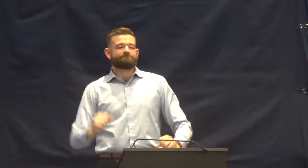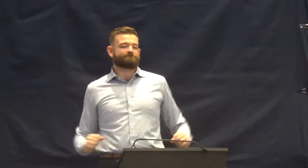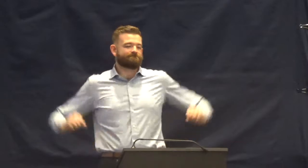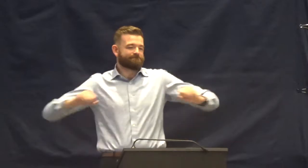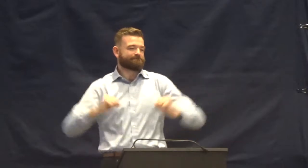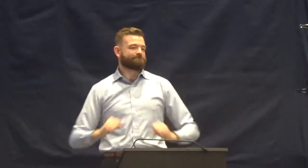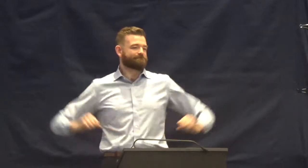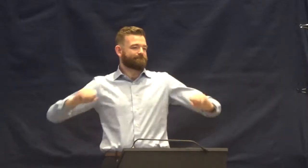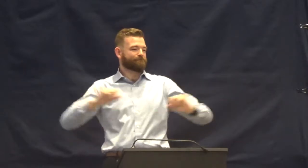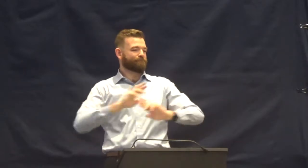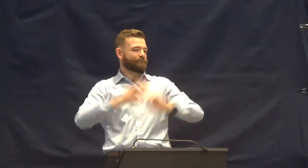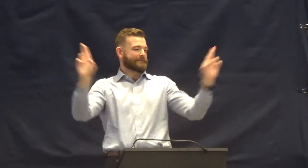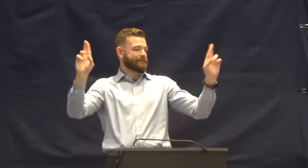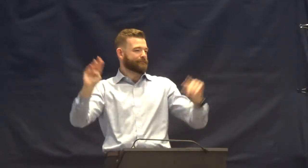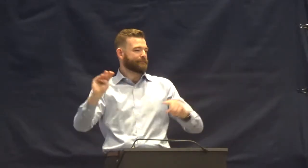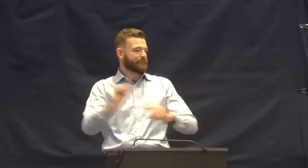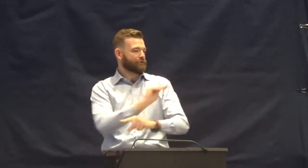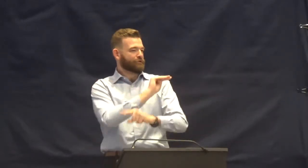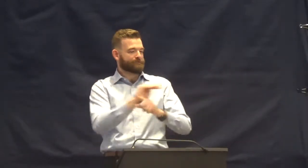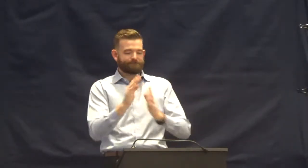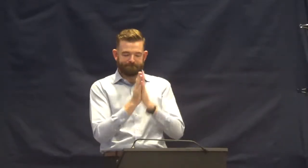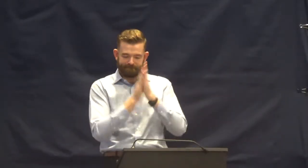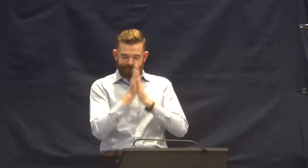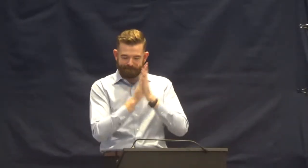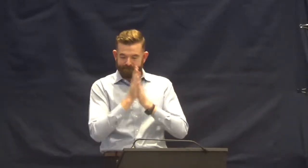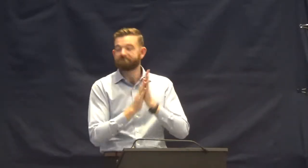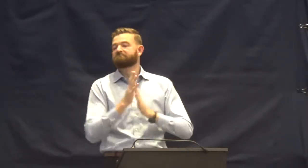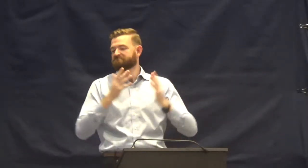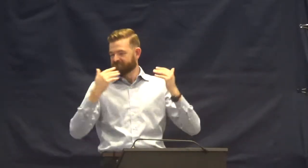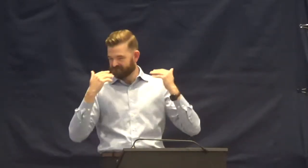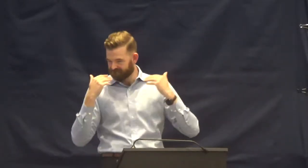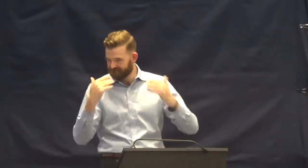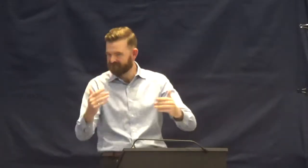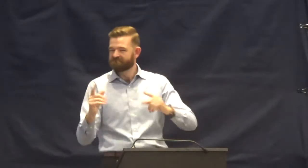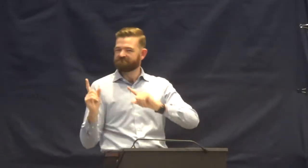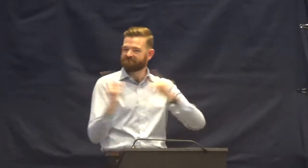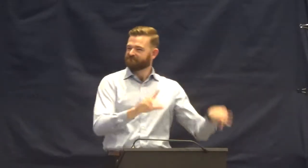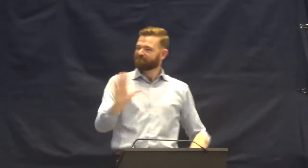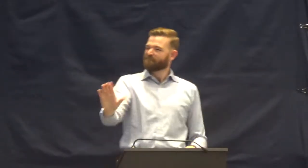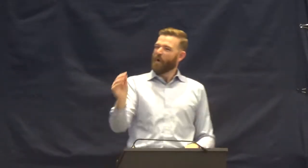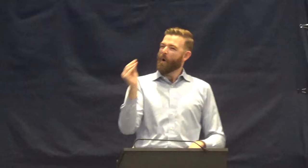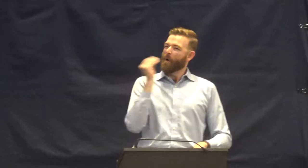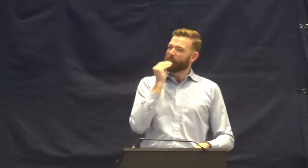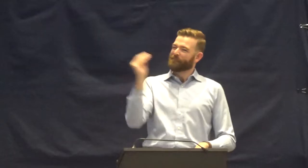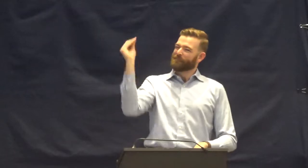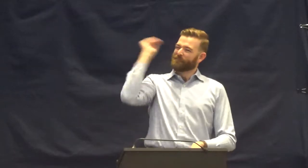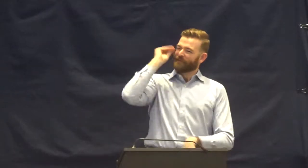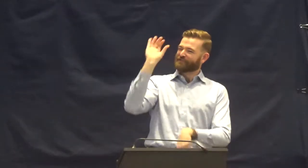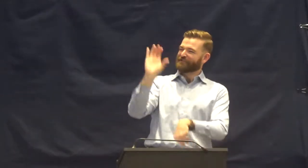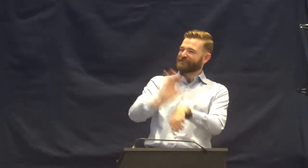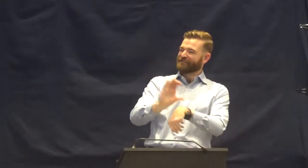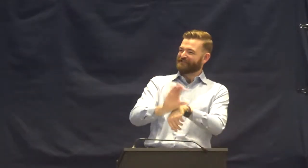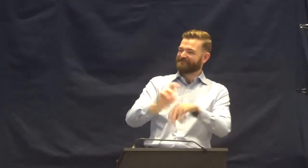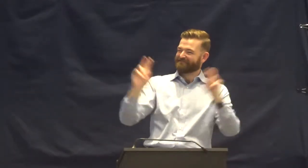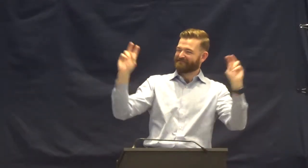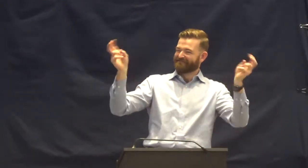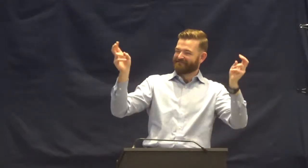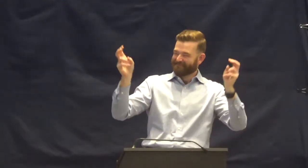They watched him grow up, and here he was, 30 years old and ready to begin his ministry. So he goes into